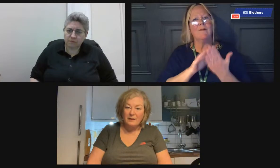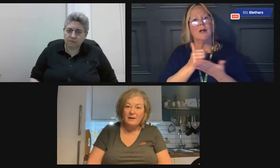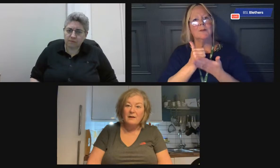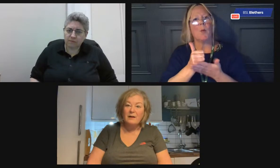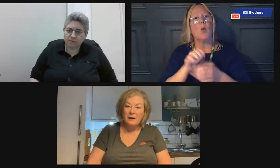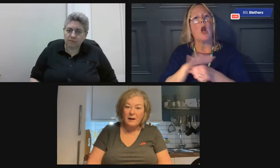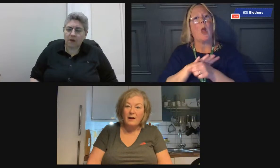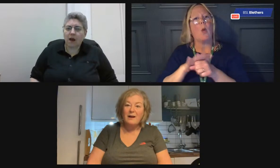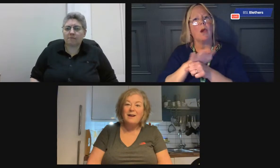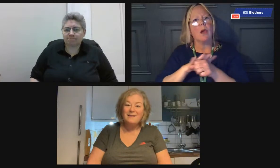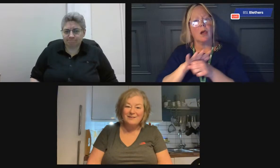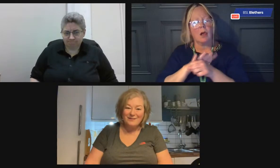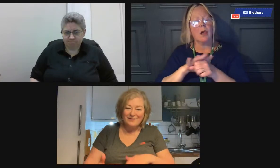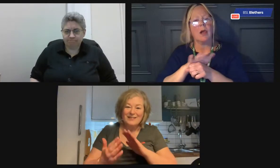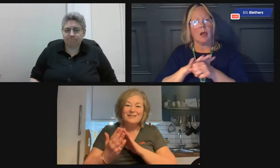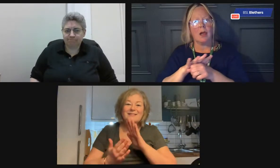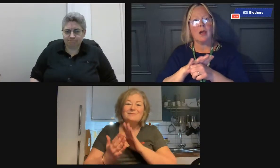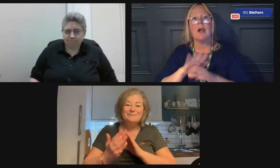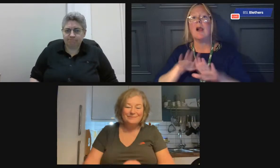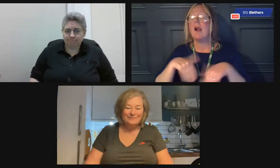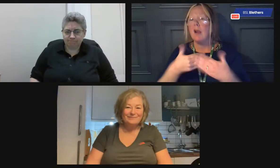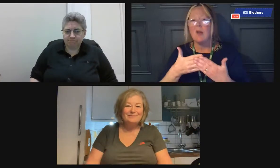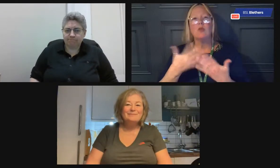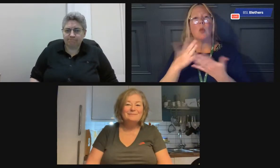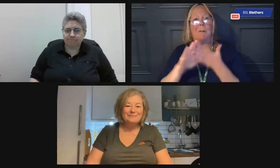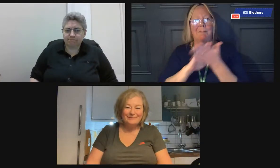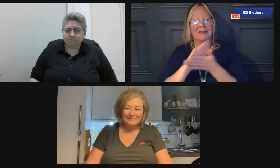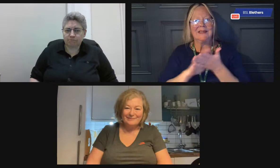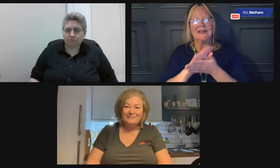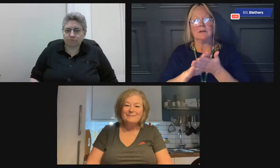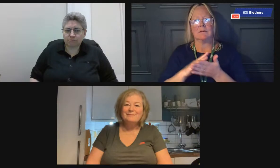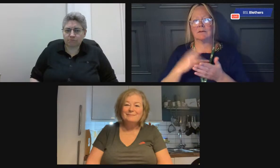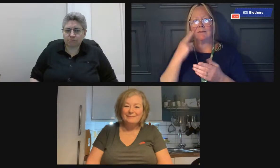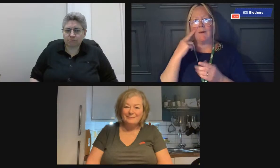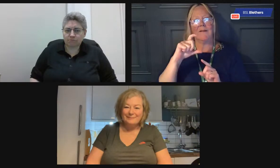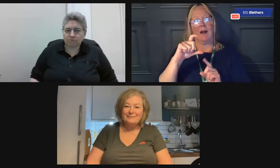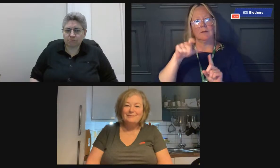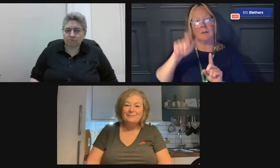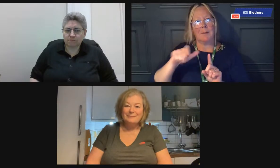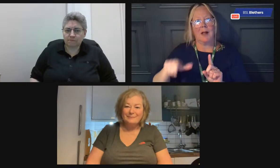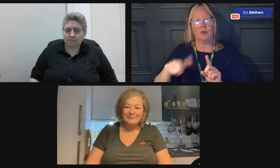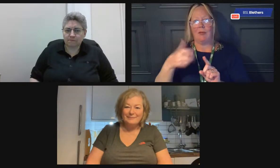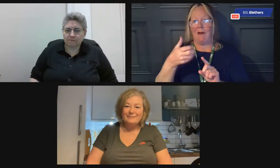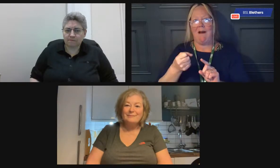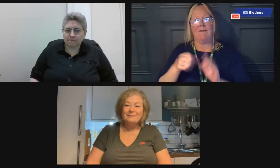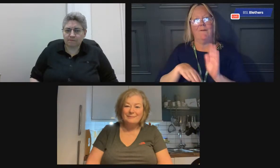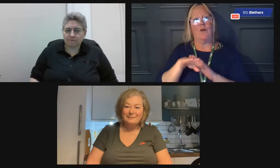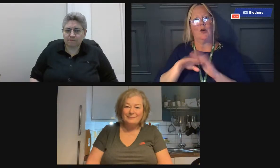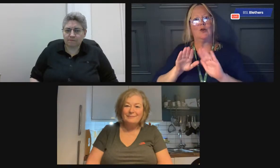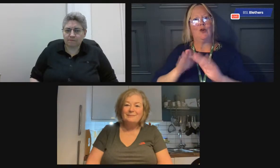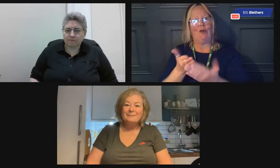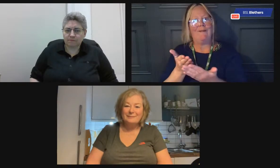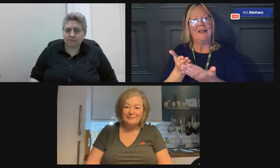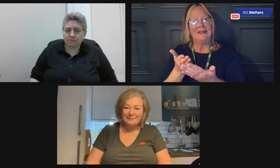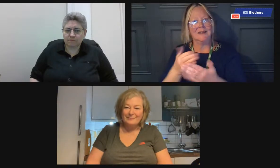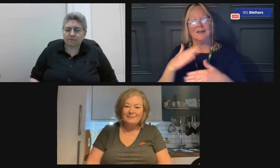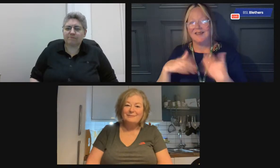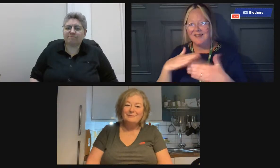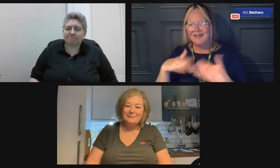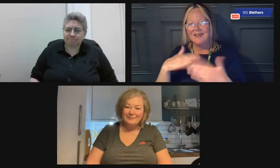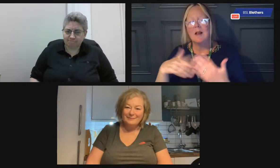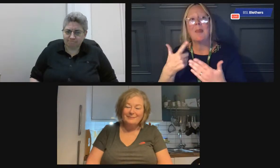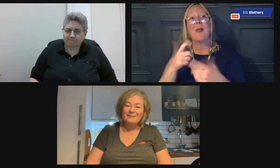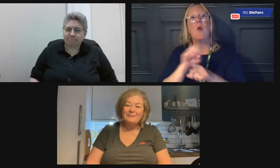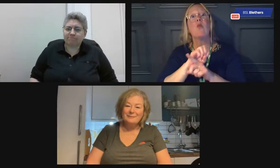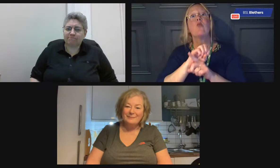we were providing face-to-face support locally because it was all on the voluntary basis. Um, so deaf